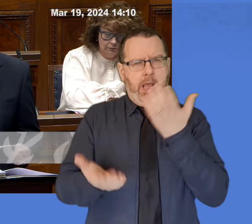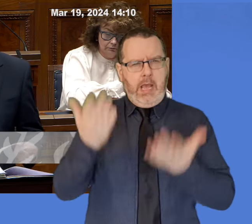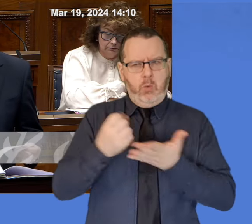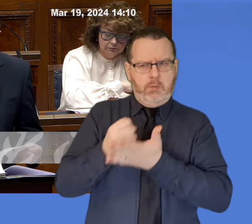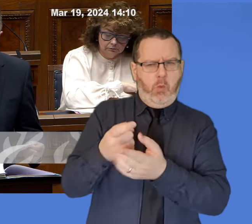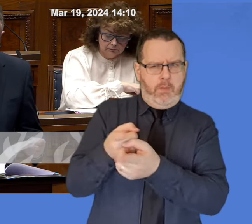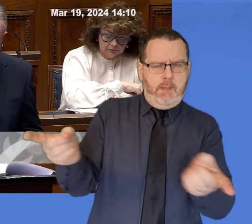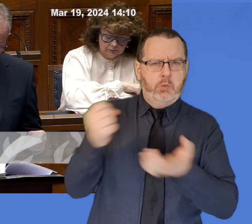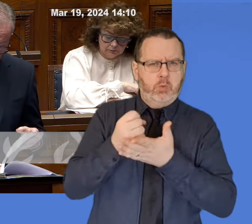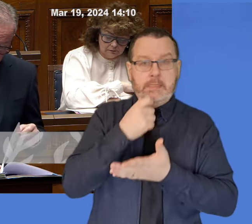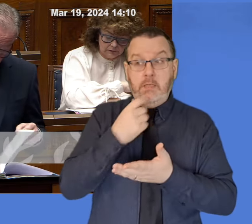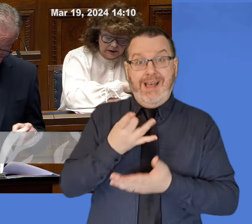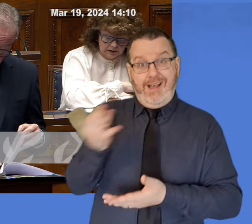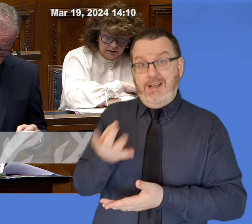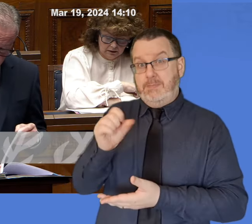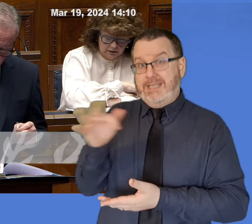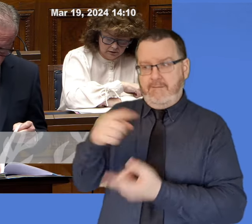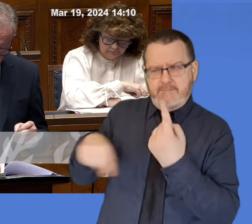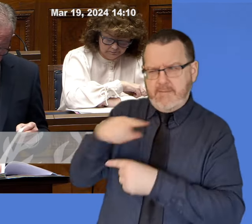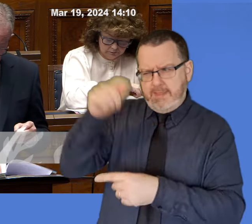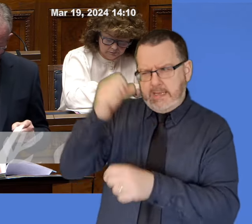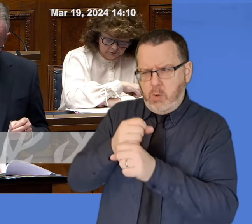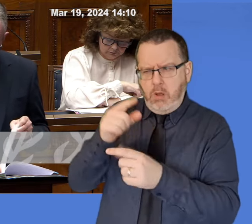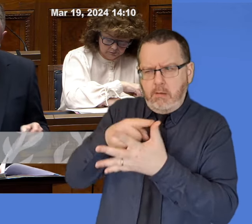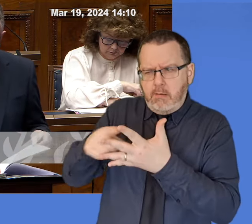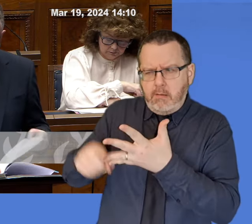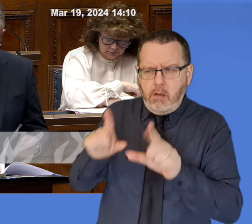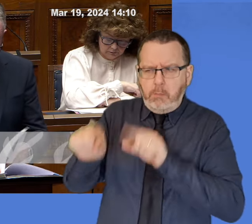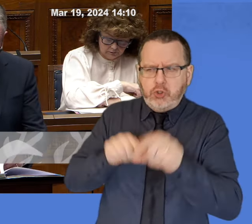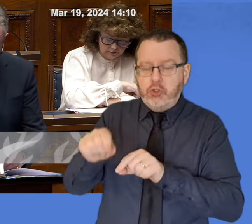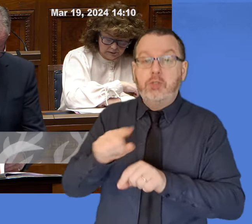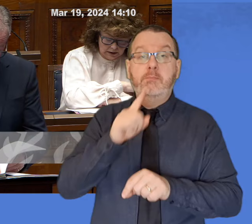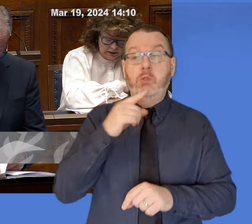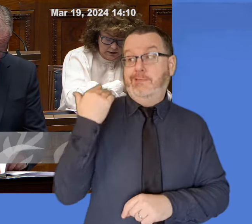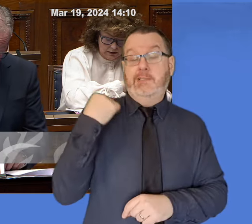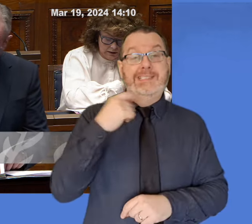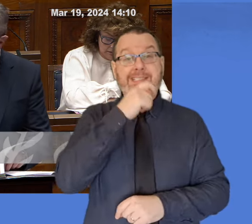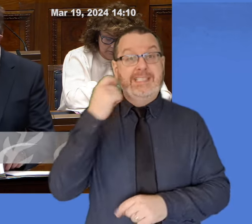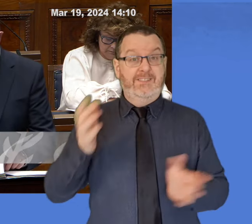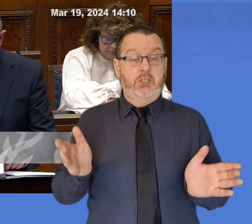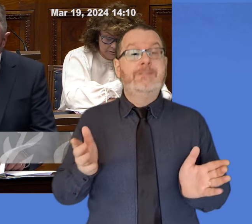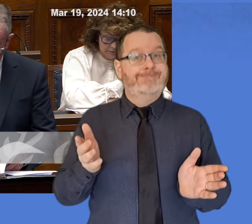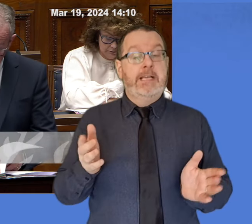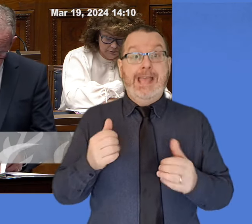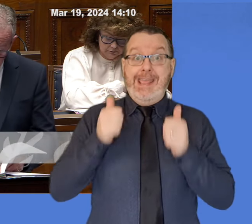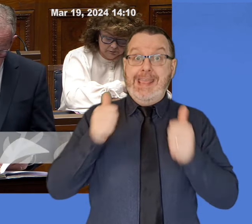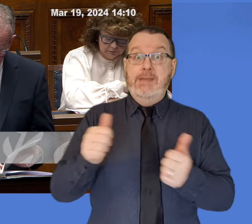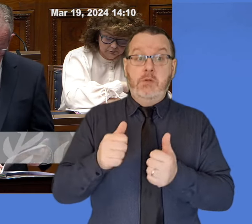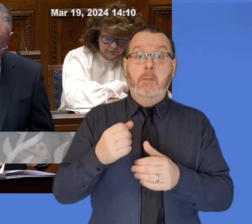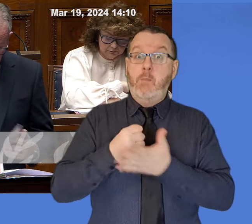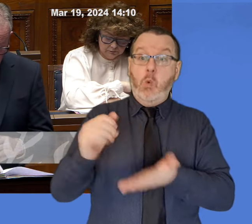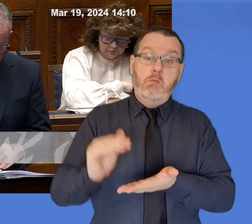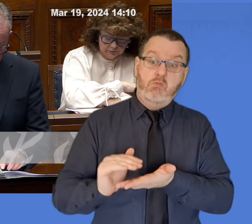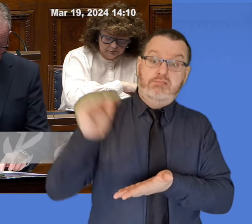support to students. I've asked officials to identify options for that. However, as I said in the previous response, the ability to increase